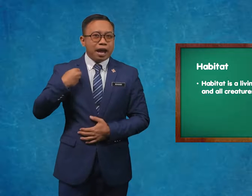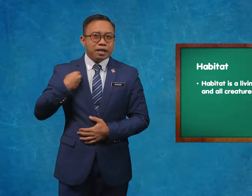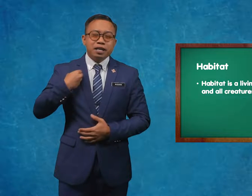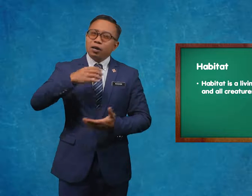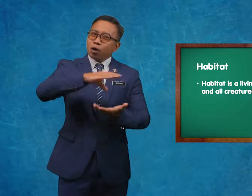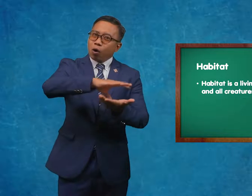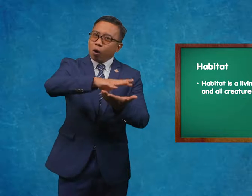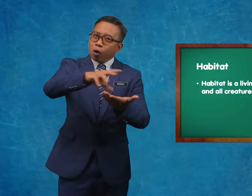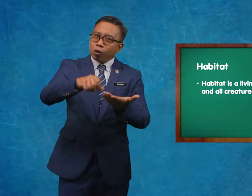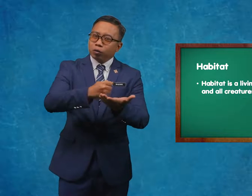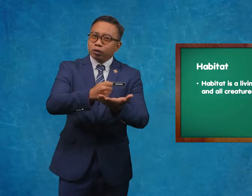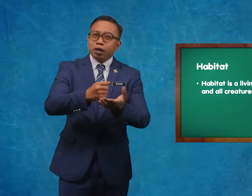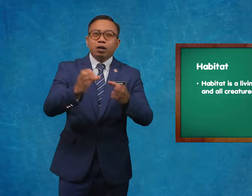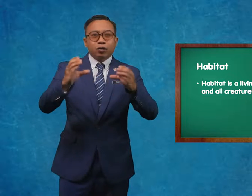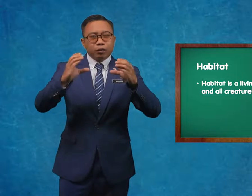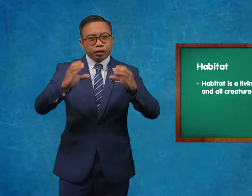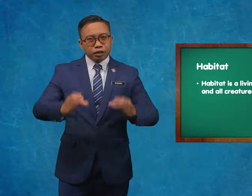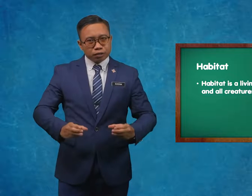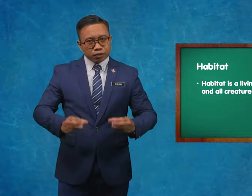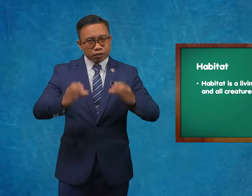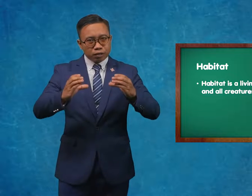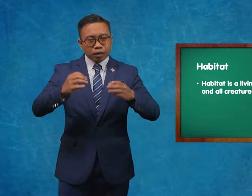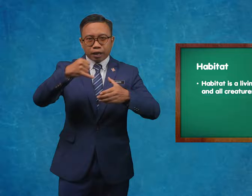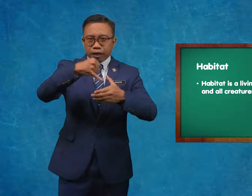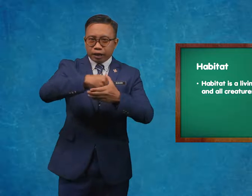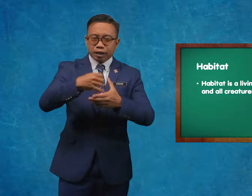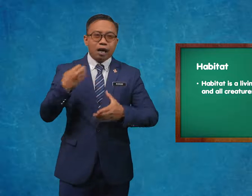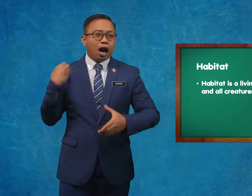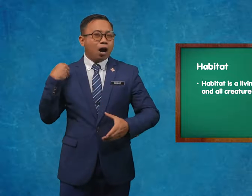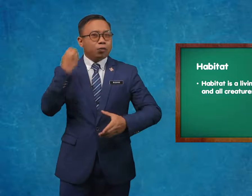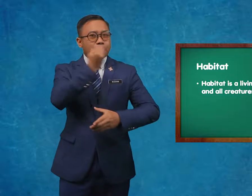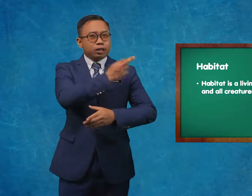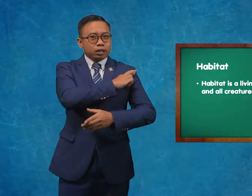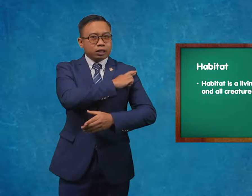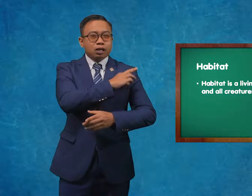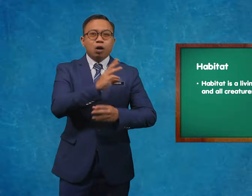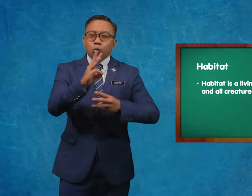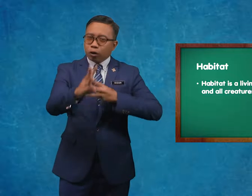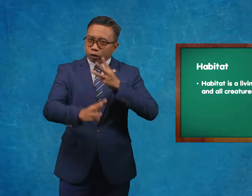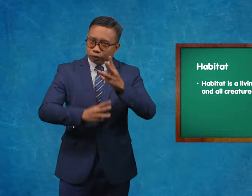and all creatures in our world.